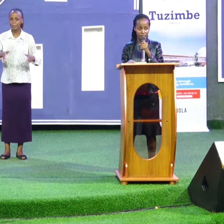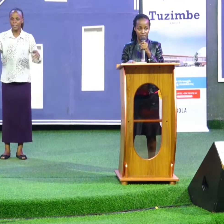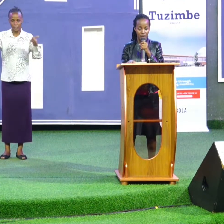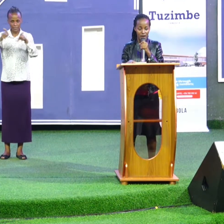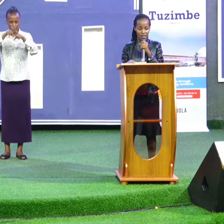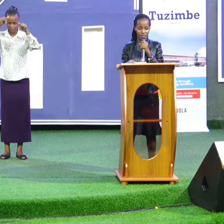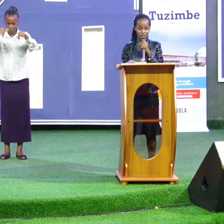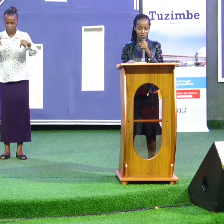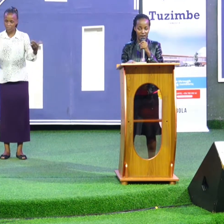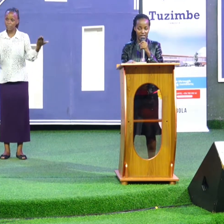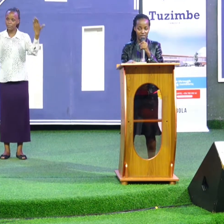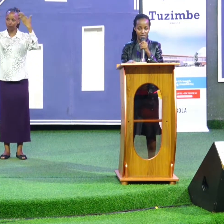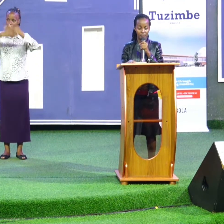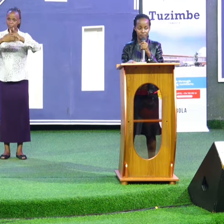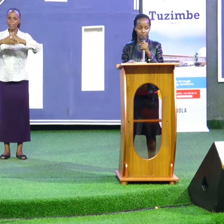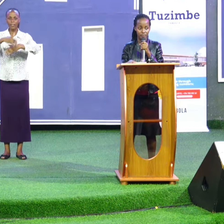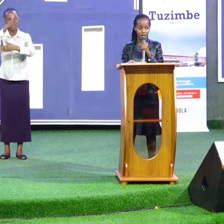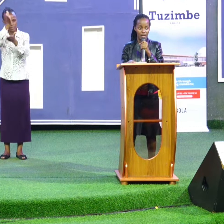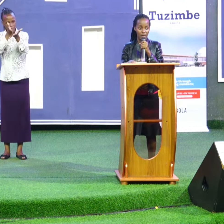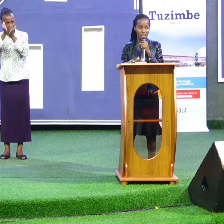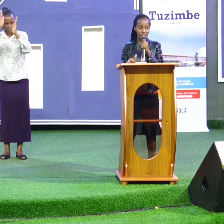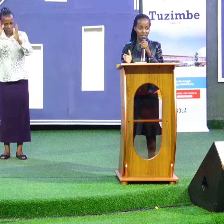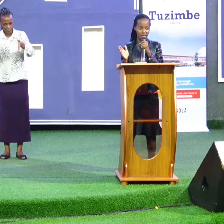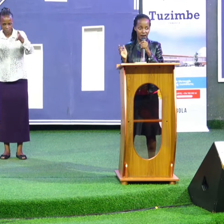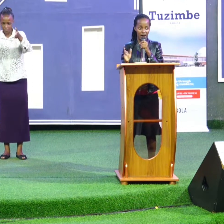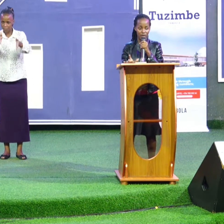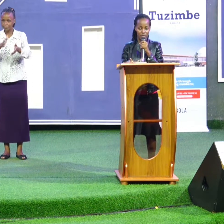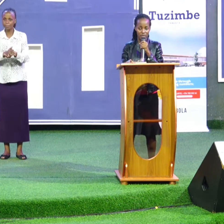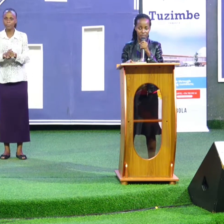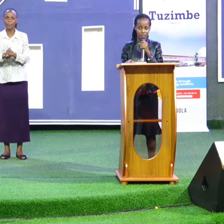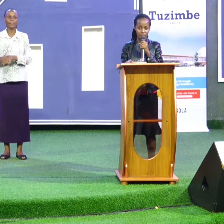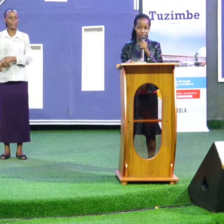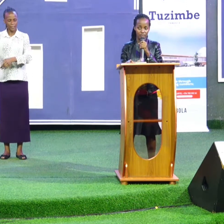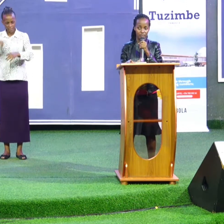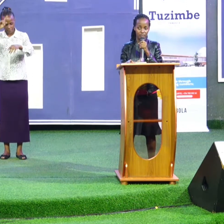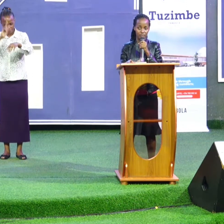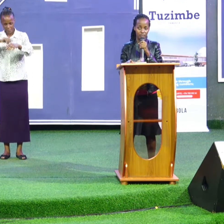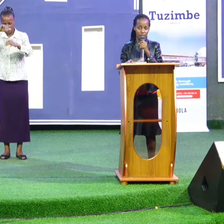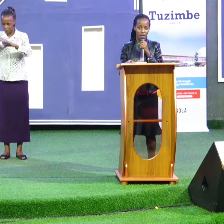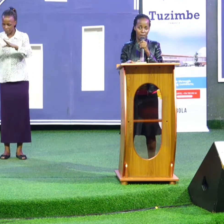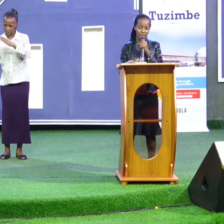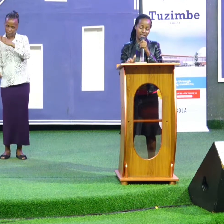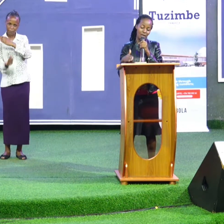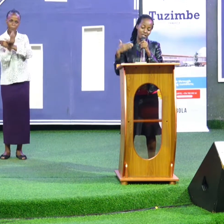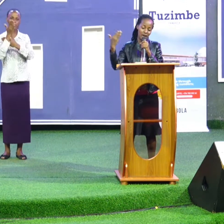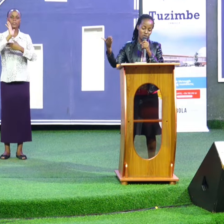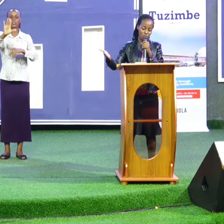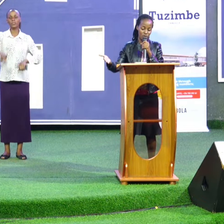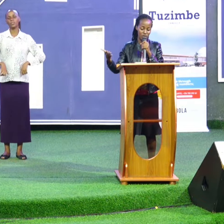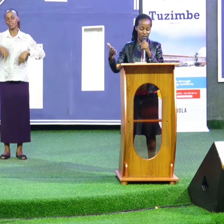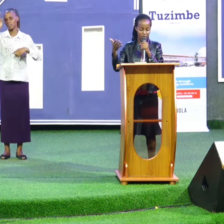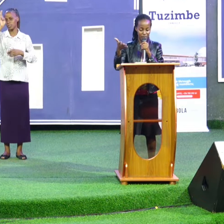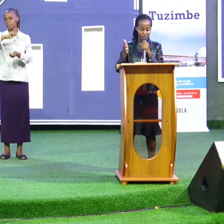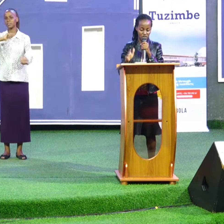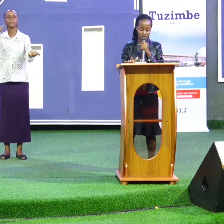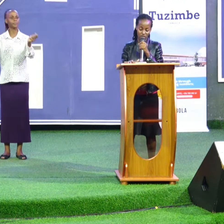kiro ky'olwaleero. And even tonight, abaweereza we bali, the ministers are in the house. Munaakerera obulamu bugenda kuba bukyuse. By the time it comes to morning,